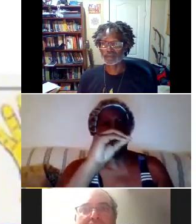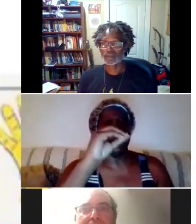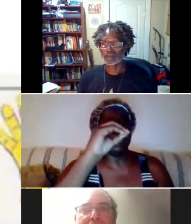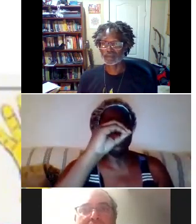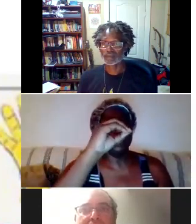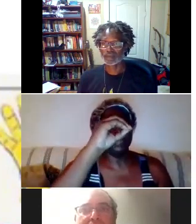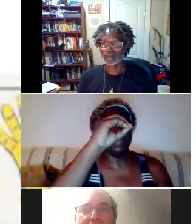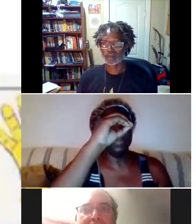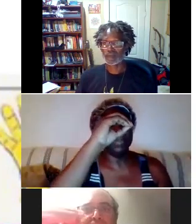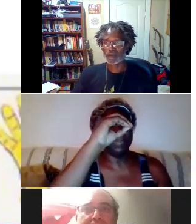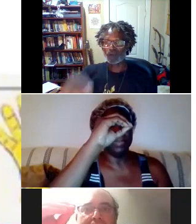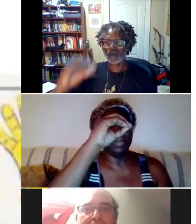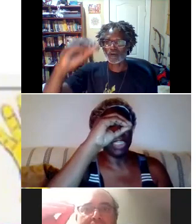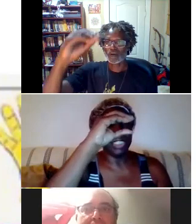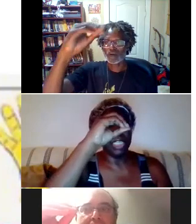0.